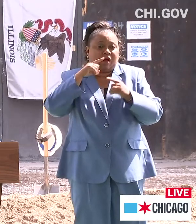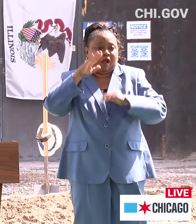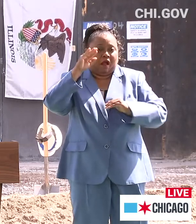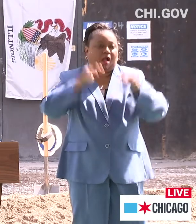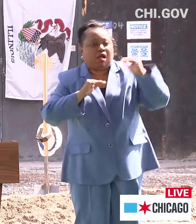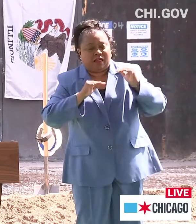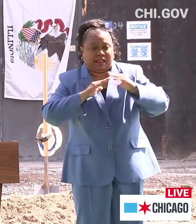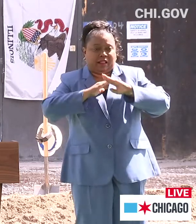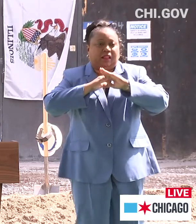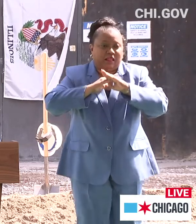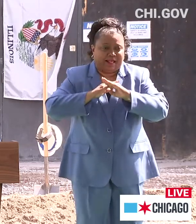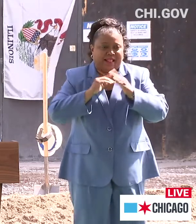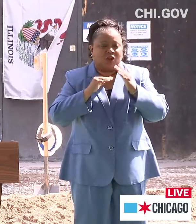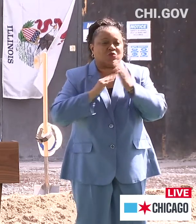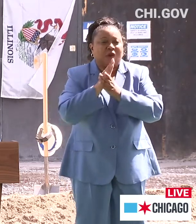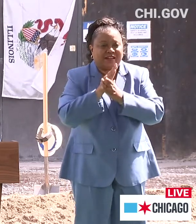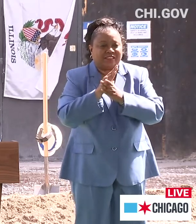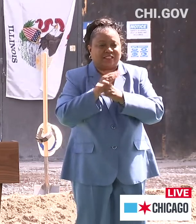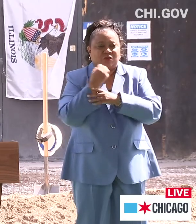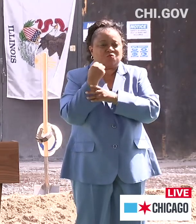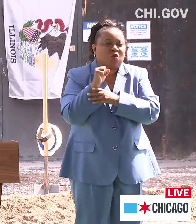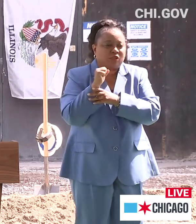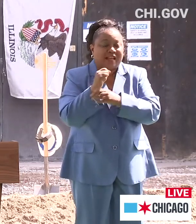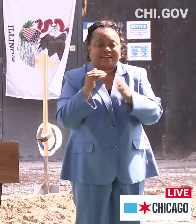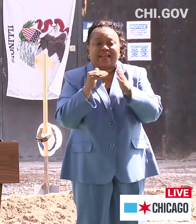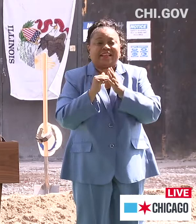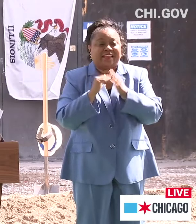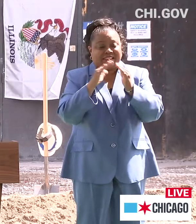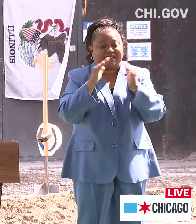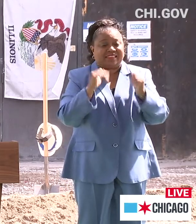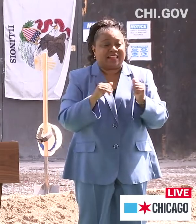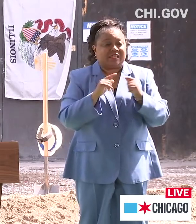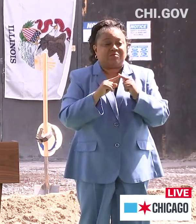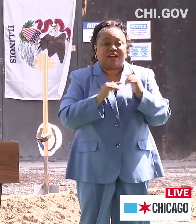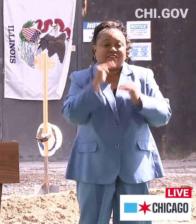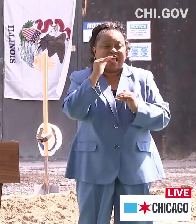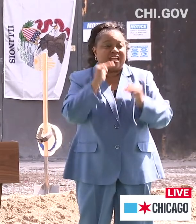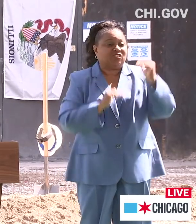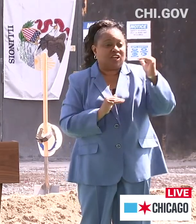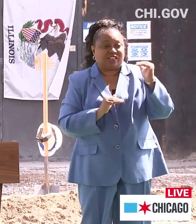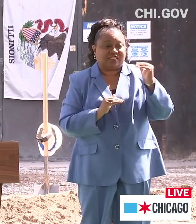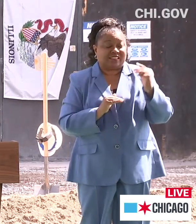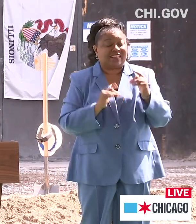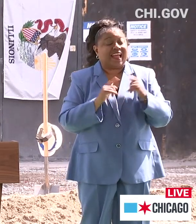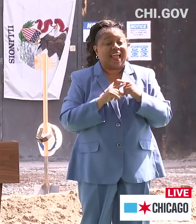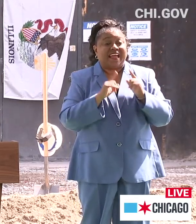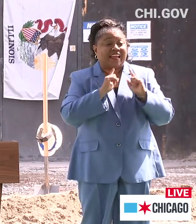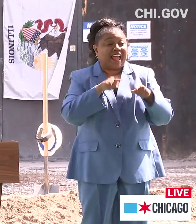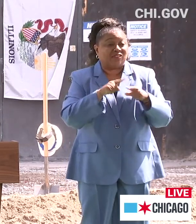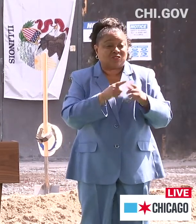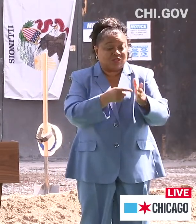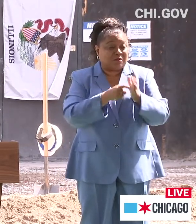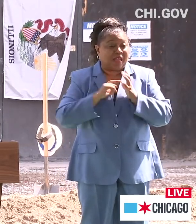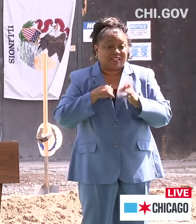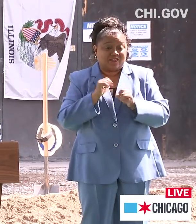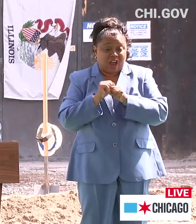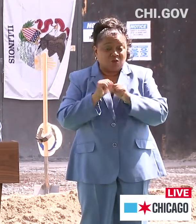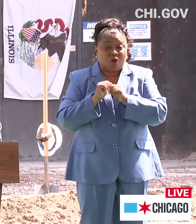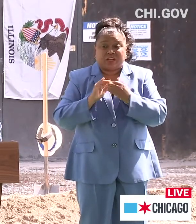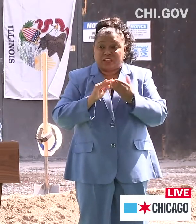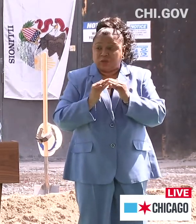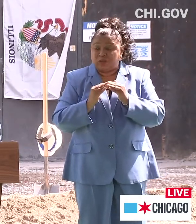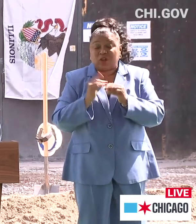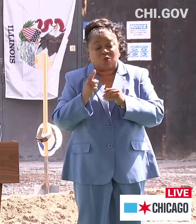stifle legitimate, righteous protests against systems of injustice, and answering to the demands of our working